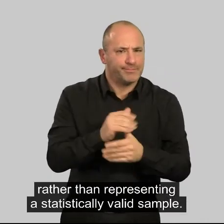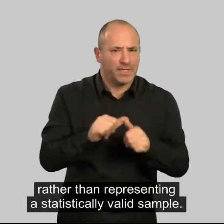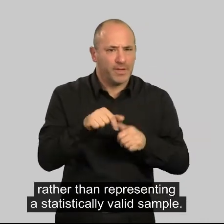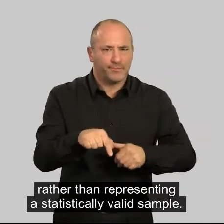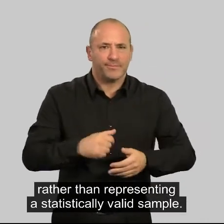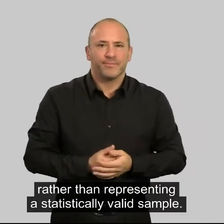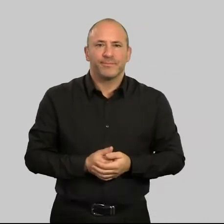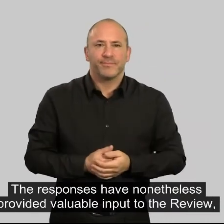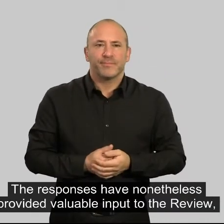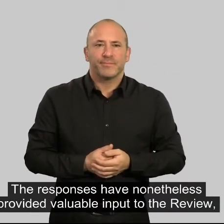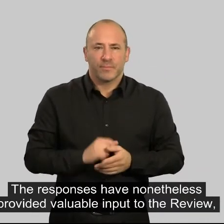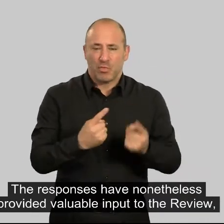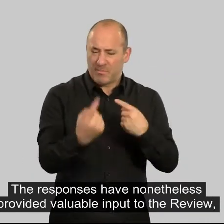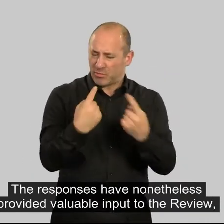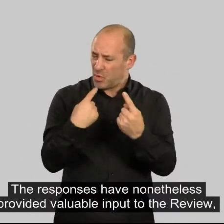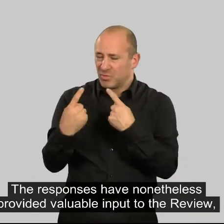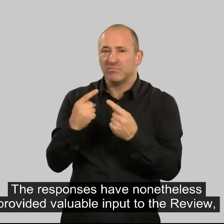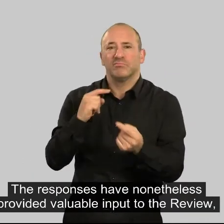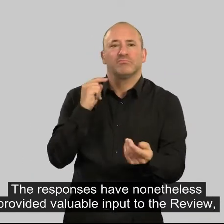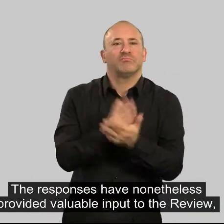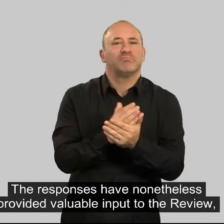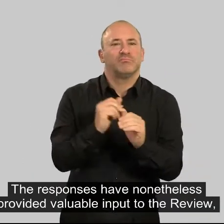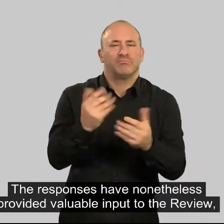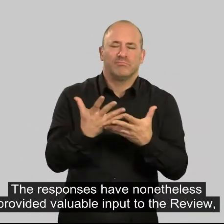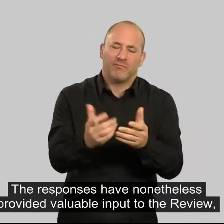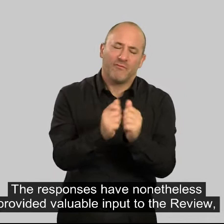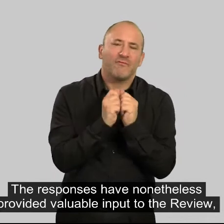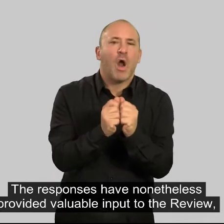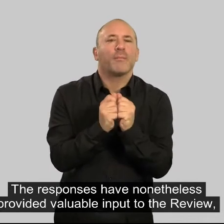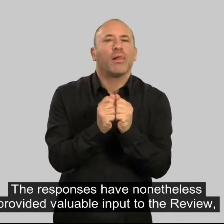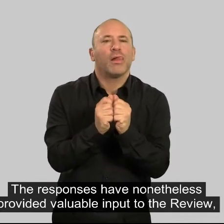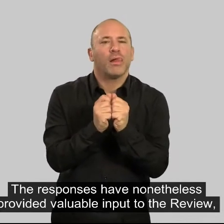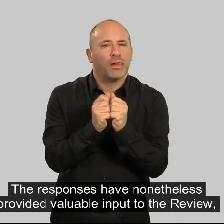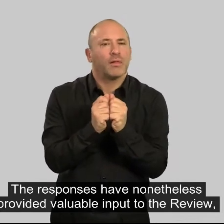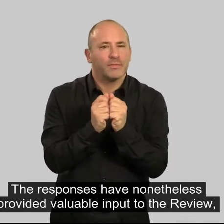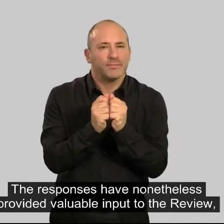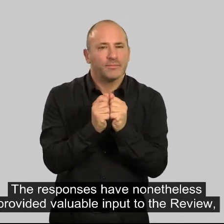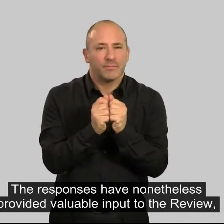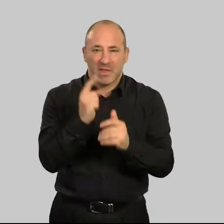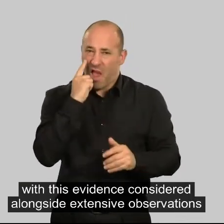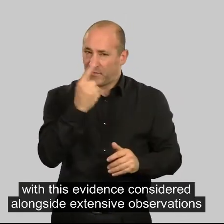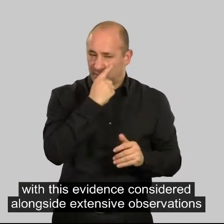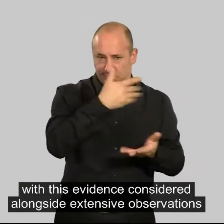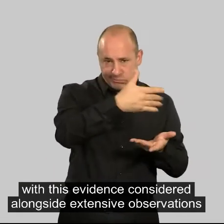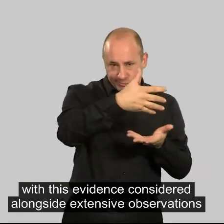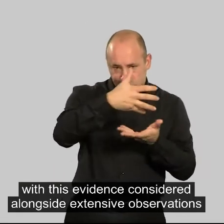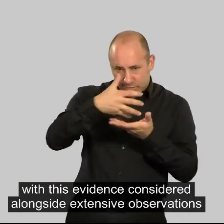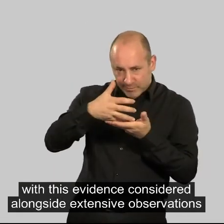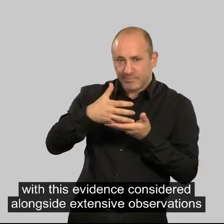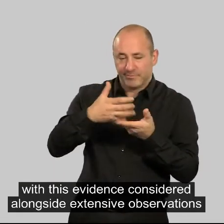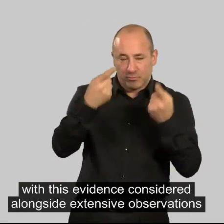a statistically valid sample. The responses have nonetheless provided valuable input to the